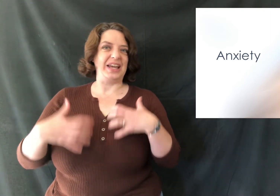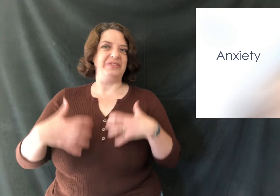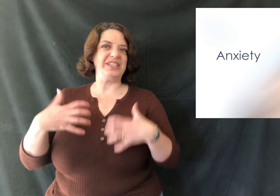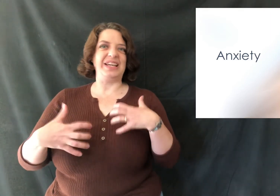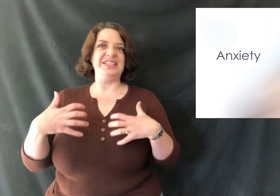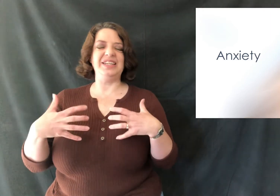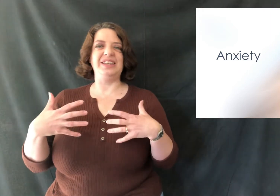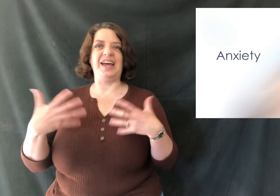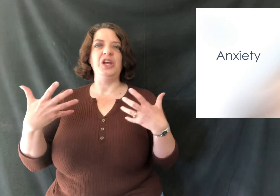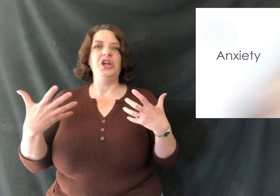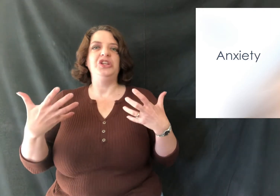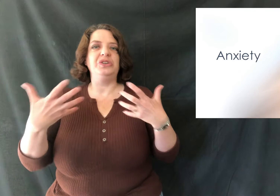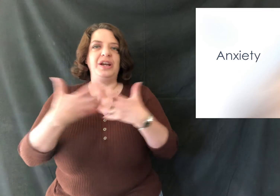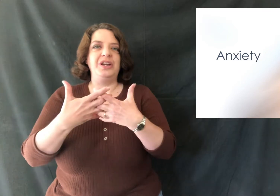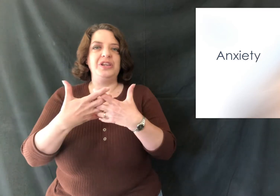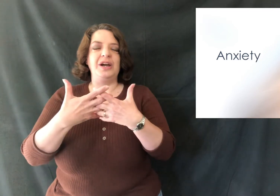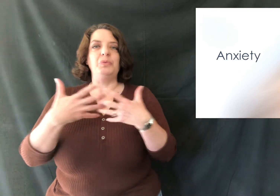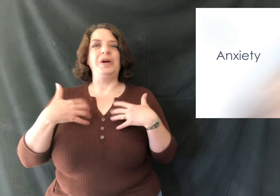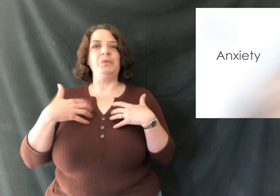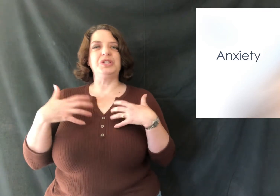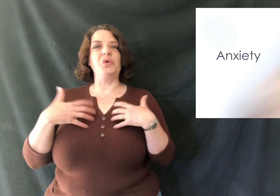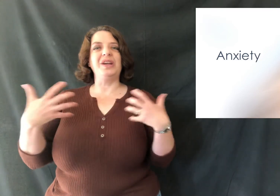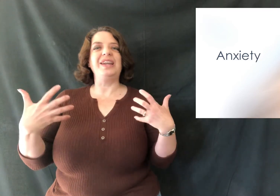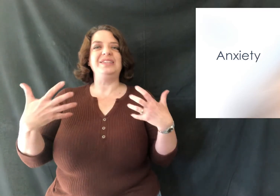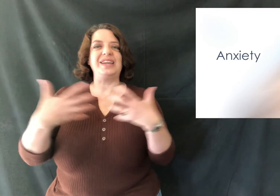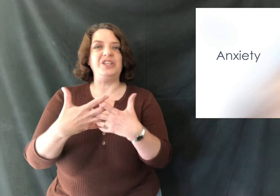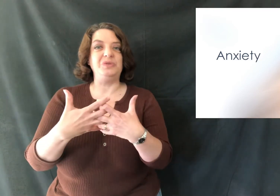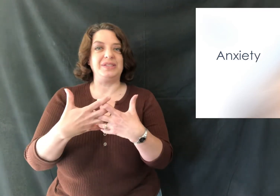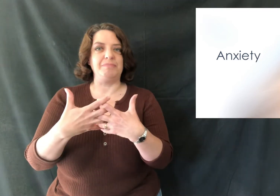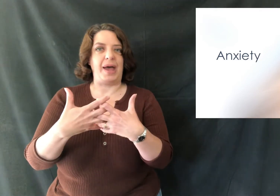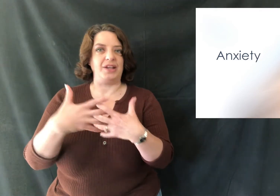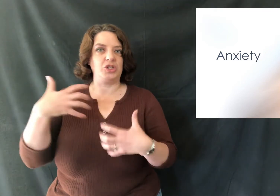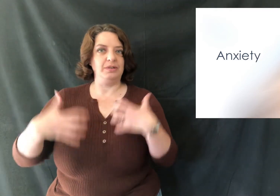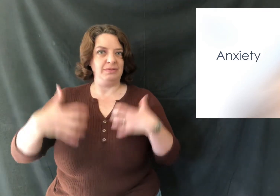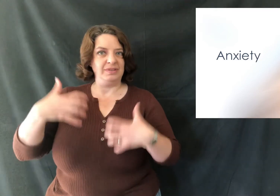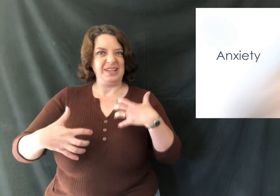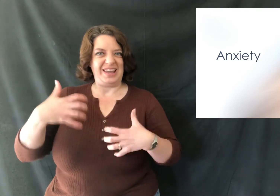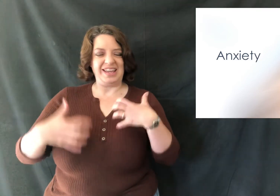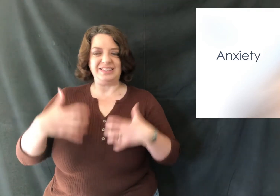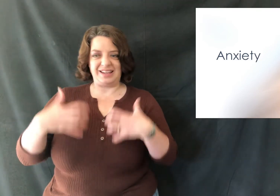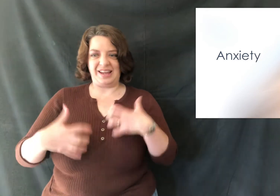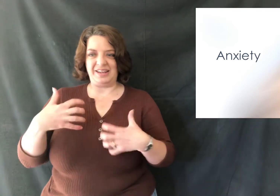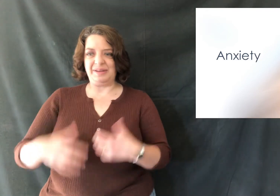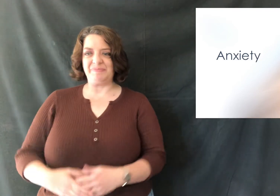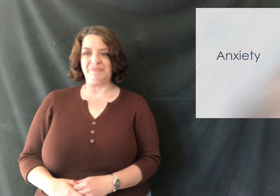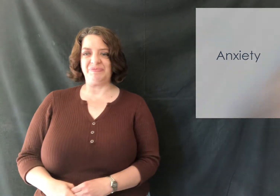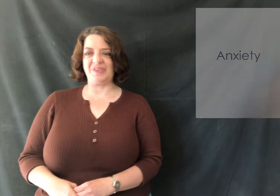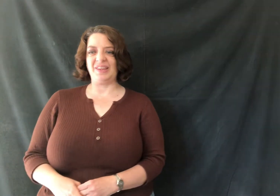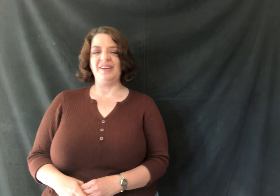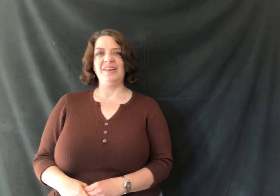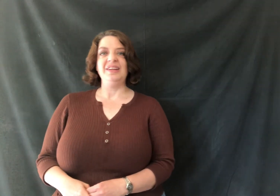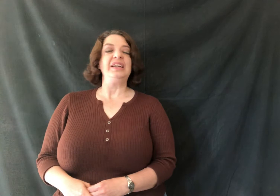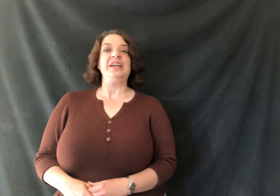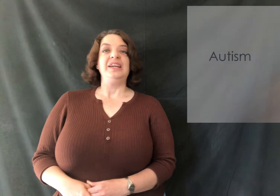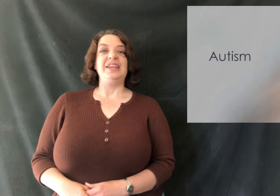of this idea that what's going on inside you doesn't match. Anxiety. Next